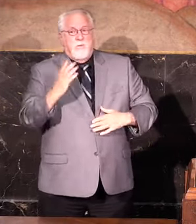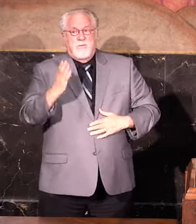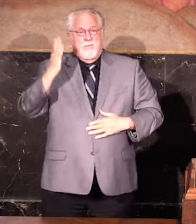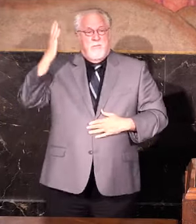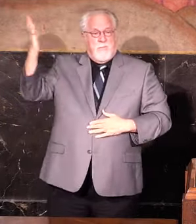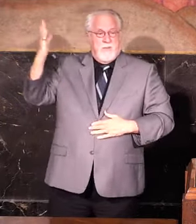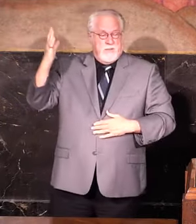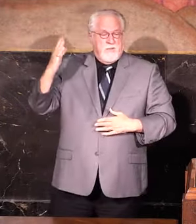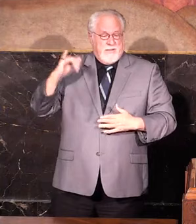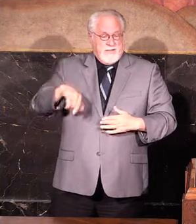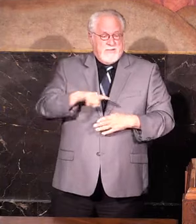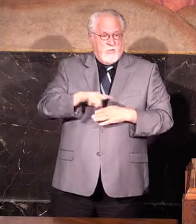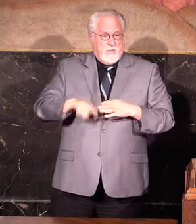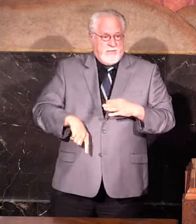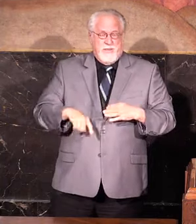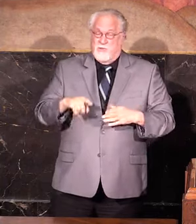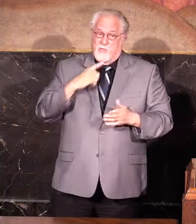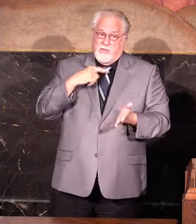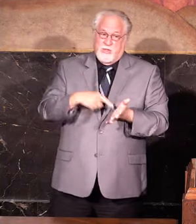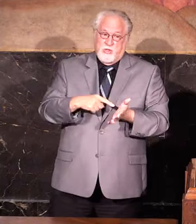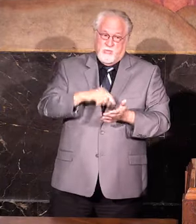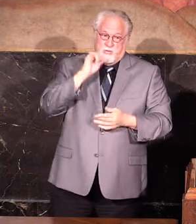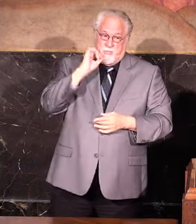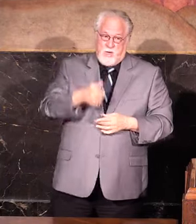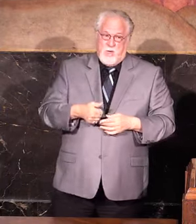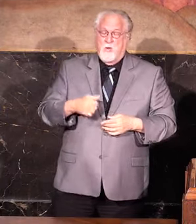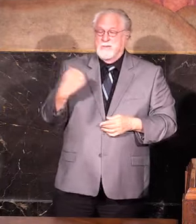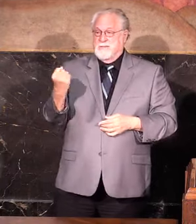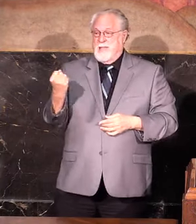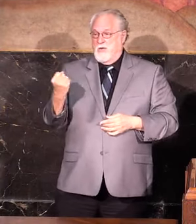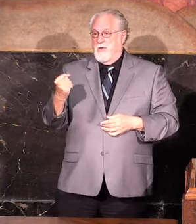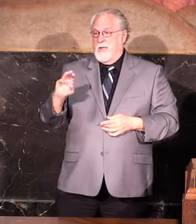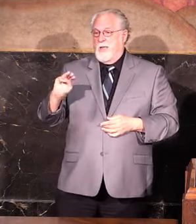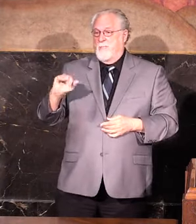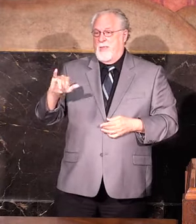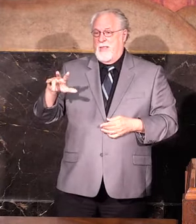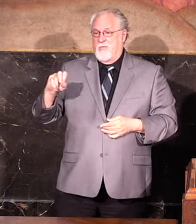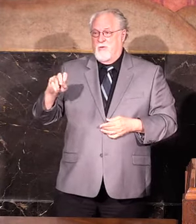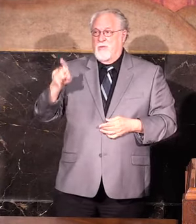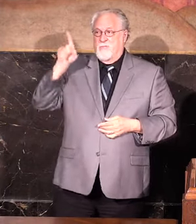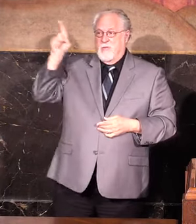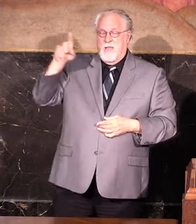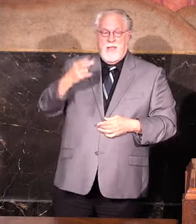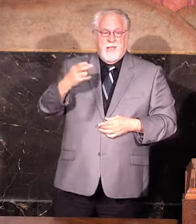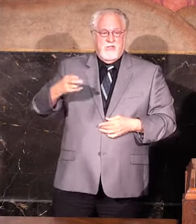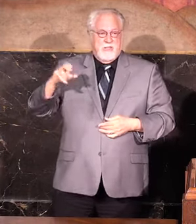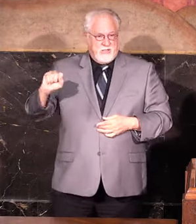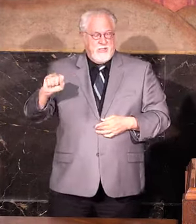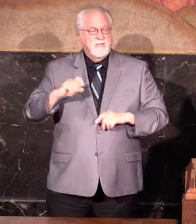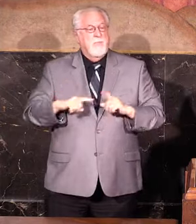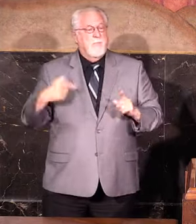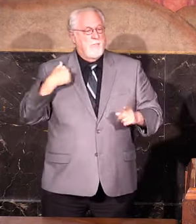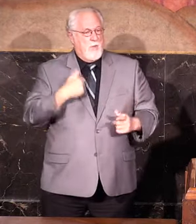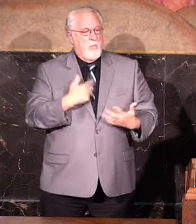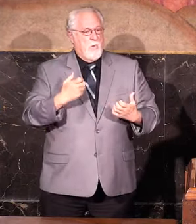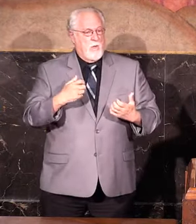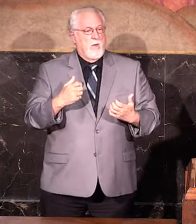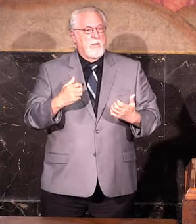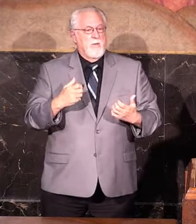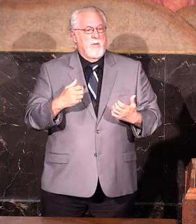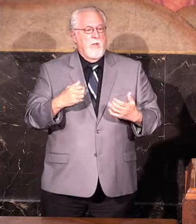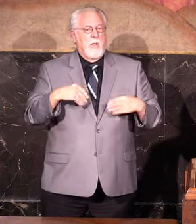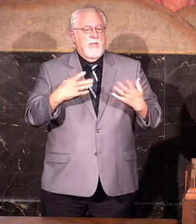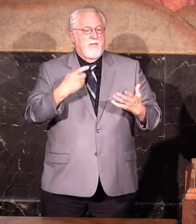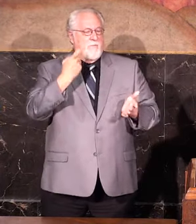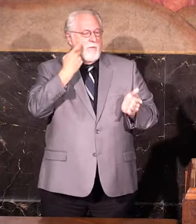plan this weekend. I think it's due tomorrow, Saturday, May the 30th, to HHS. But we did want to give a sneak